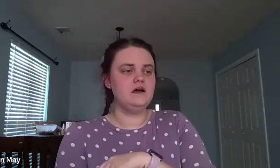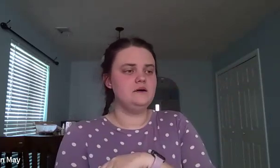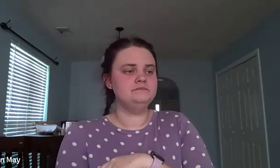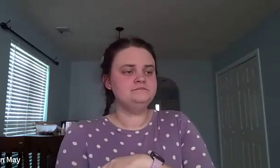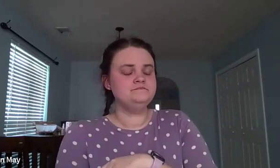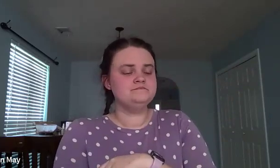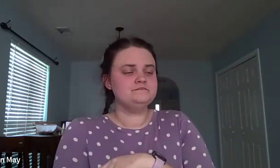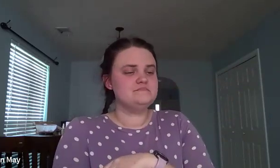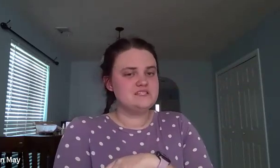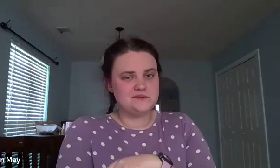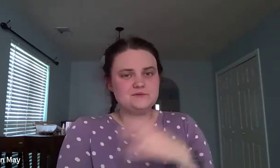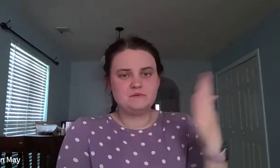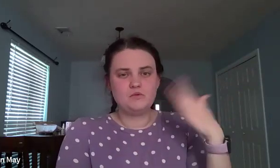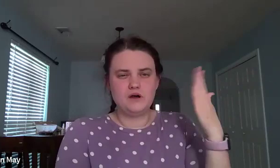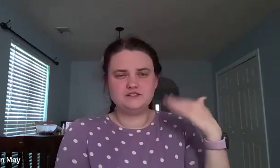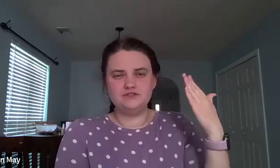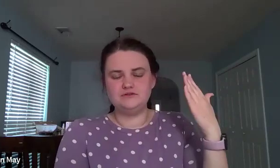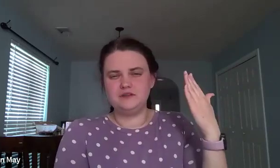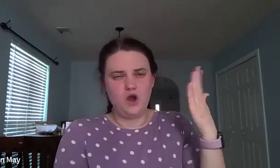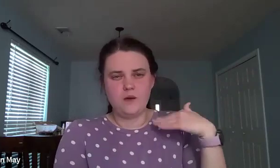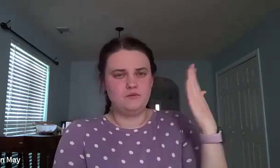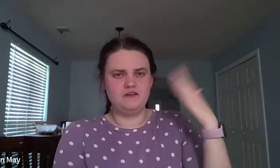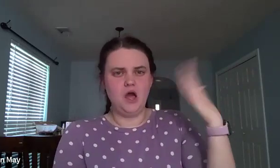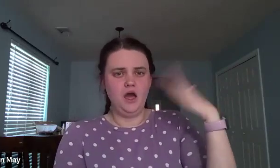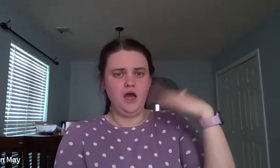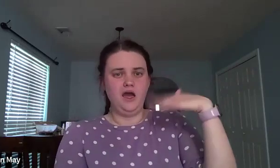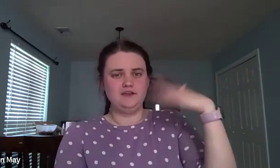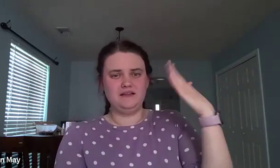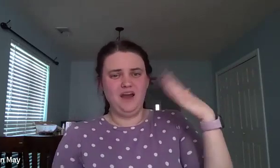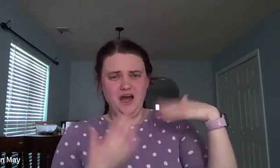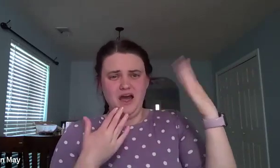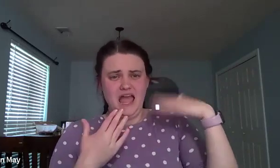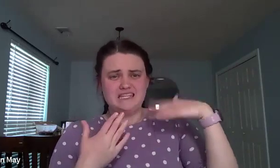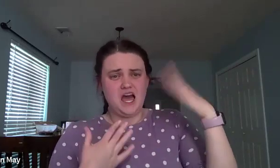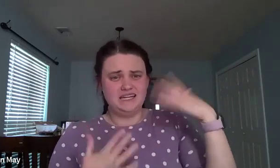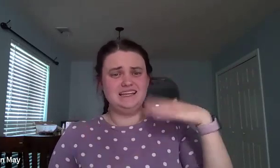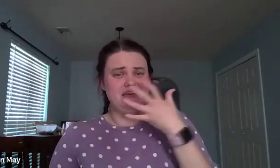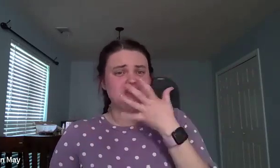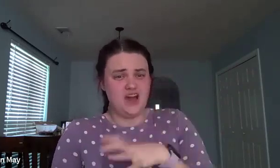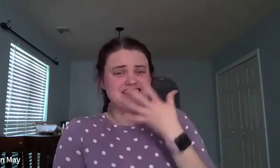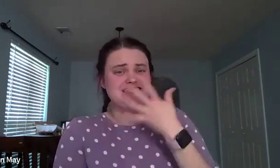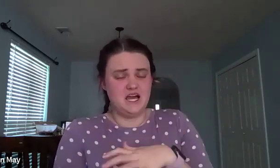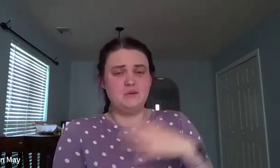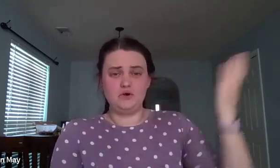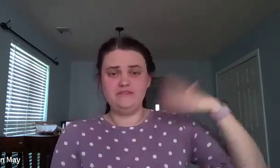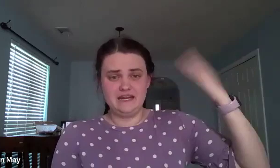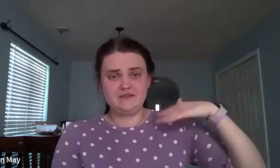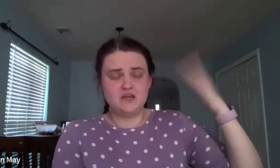hot. Sometimes people will also do the common one of, you know, like, oh, it's hot, like it was hot, or fanning themselves